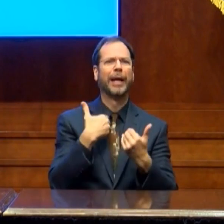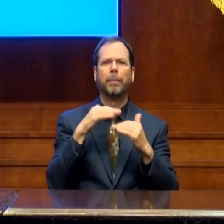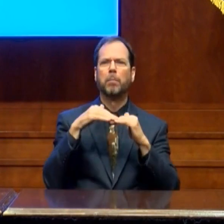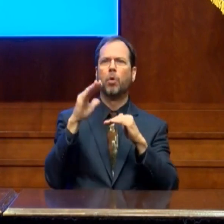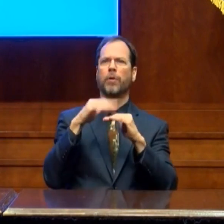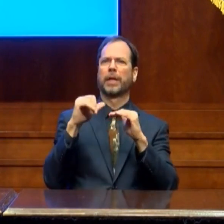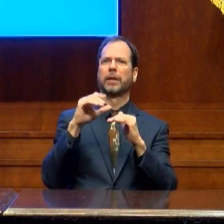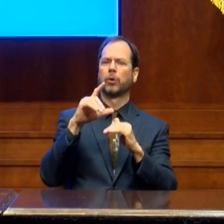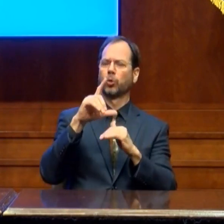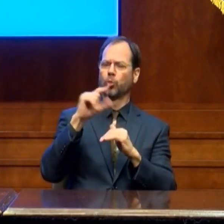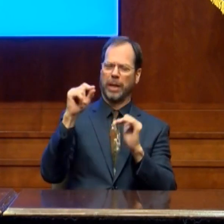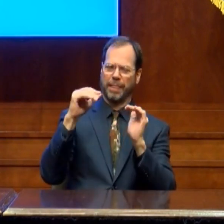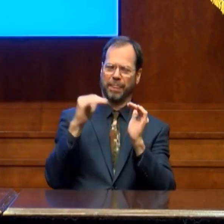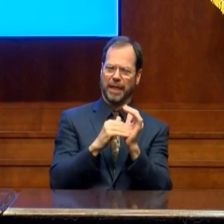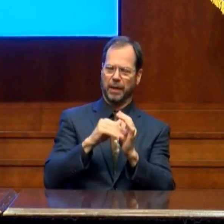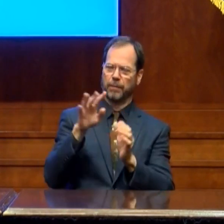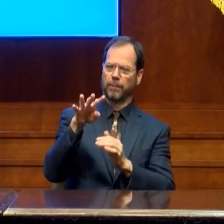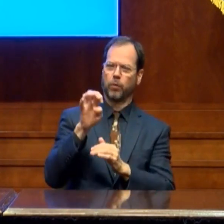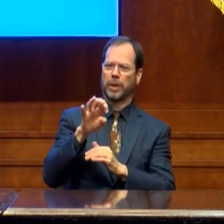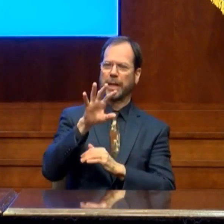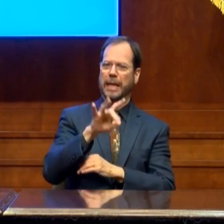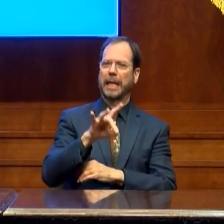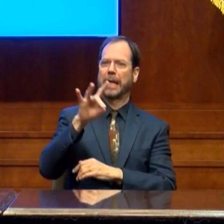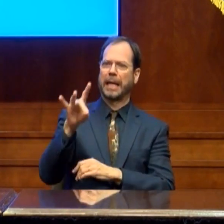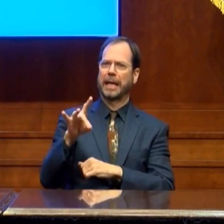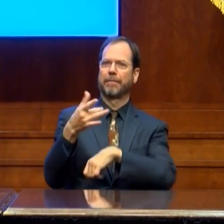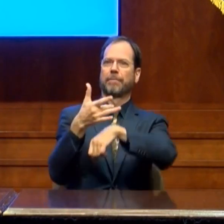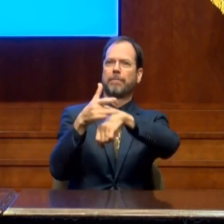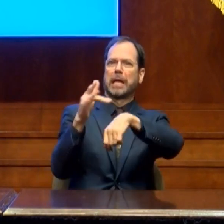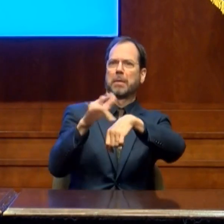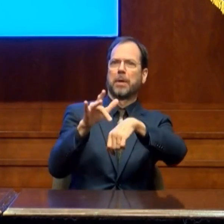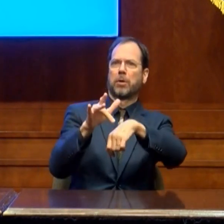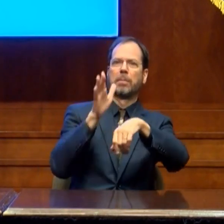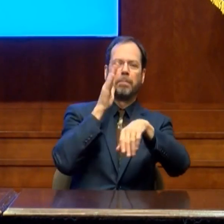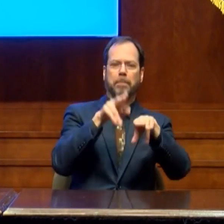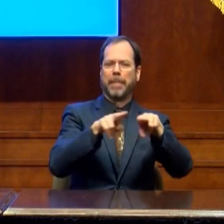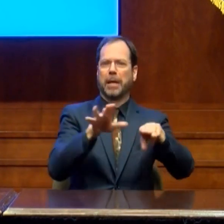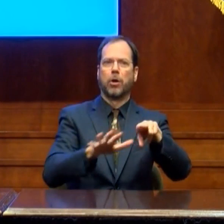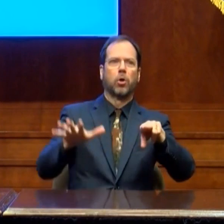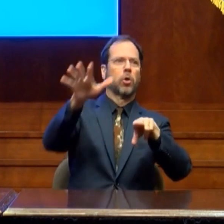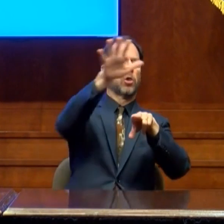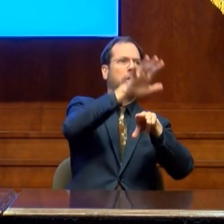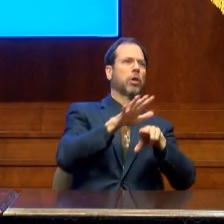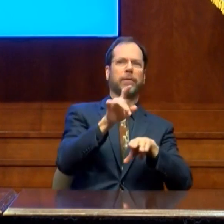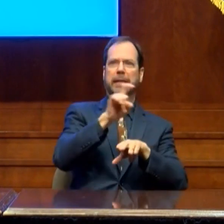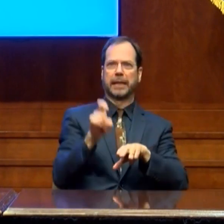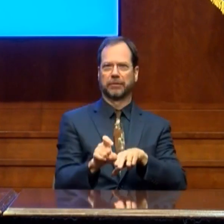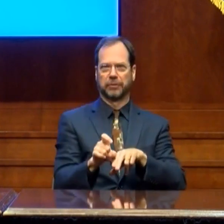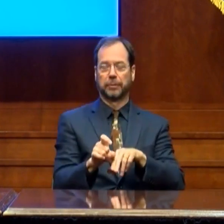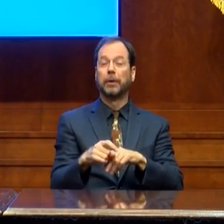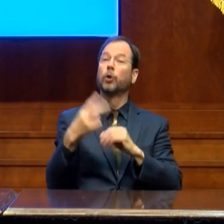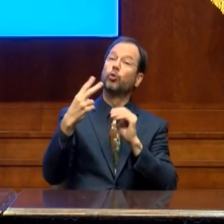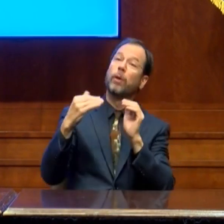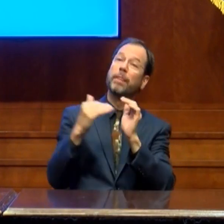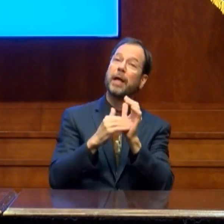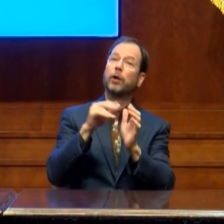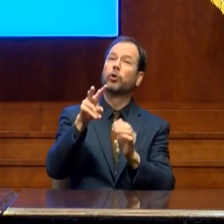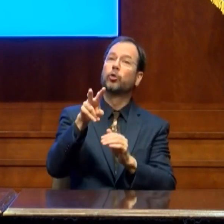more than 20,000, actually 20,488 beds that are available statewide and